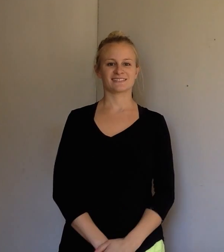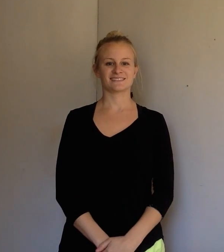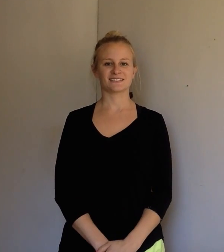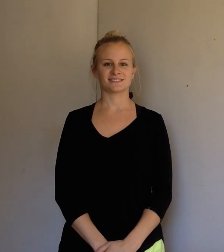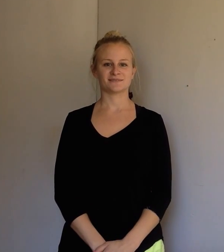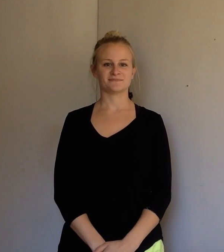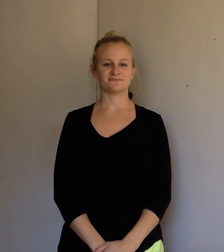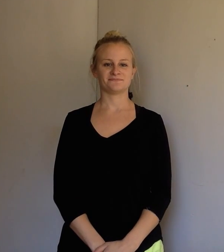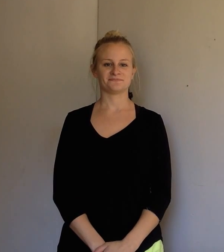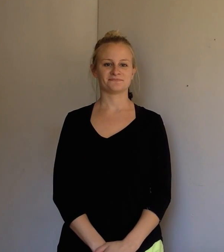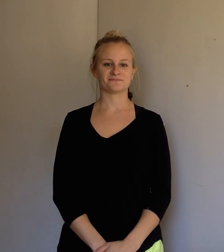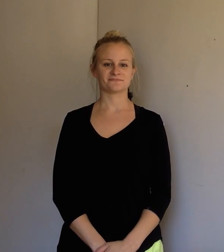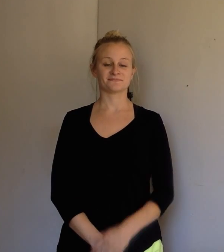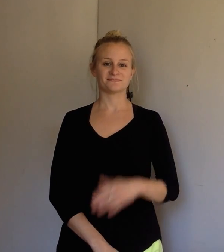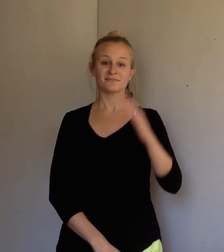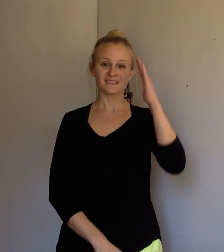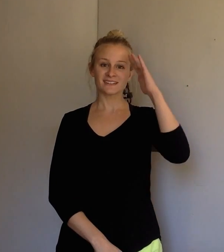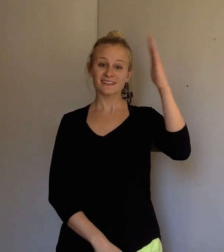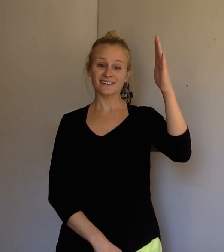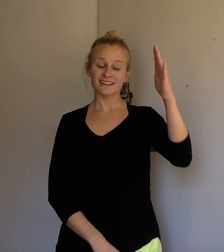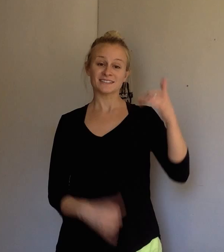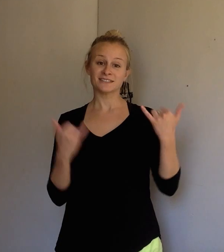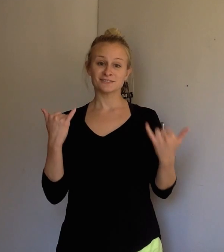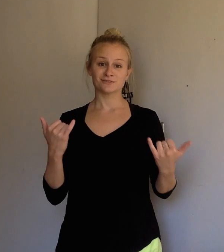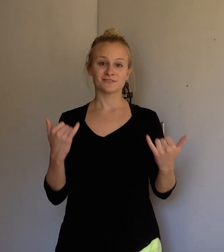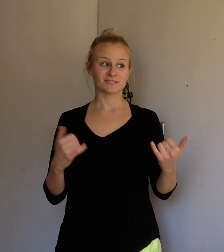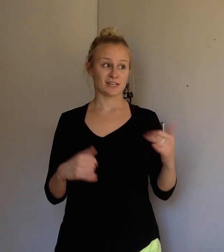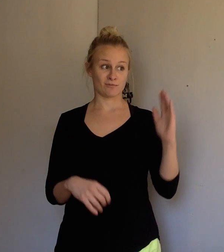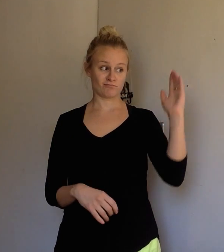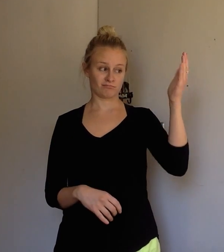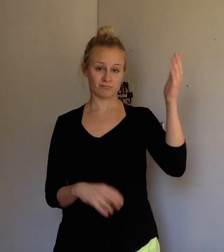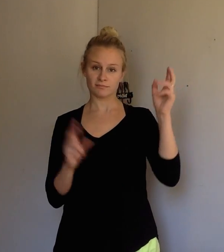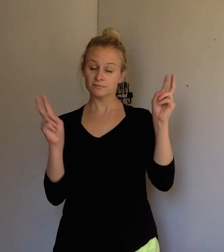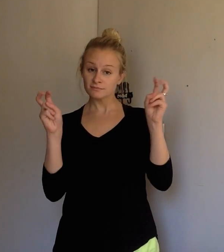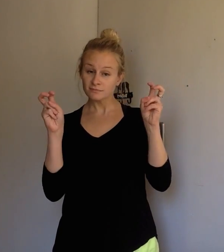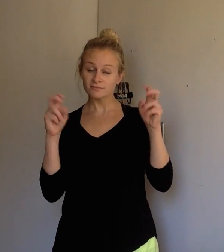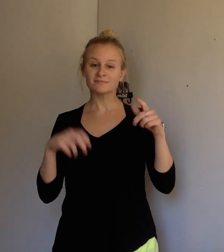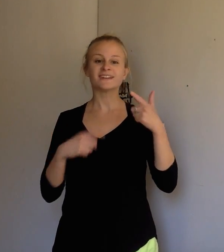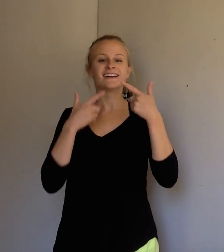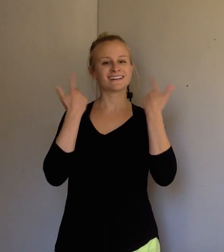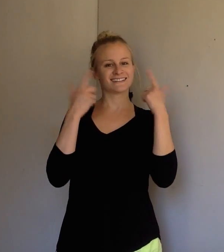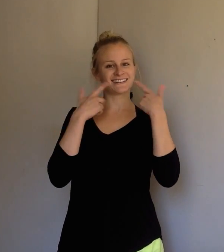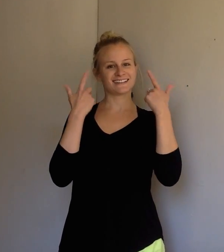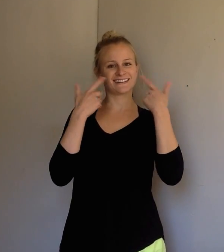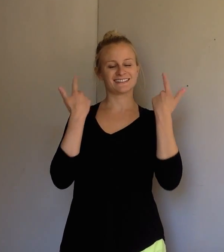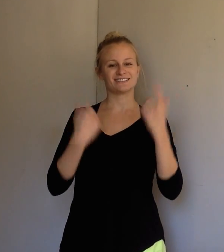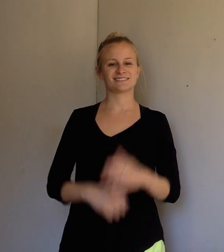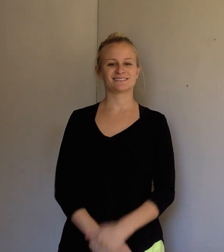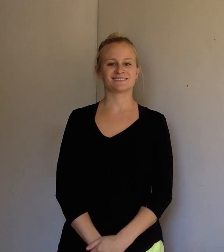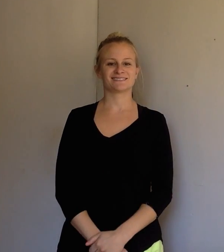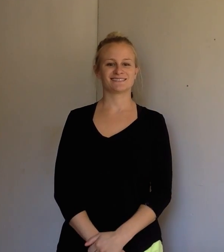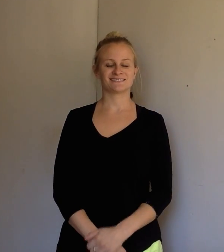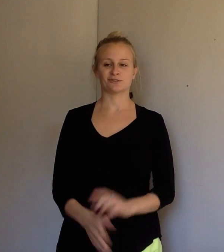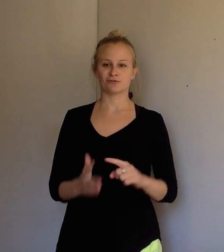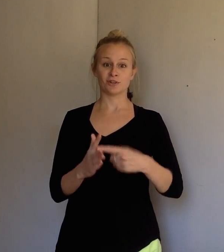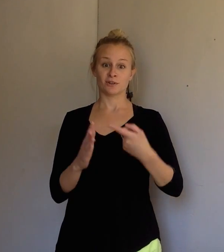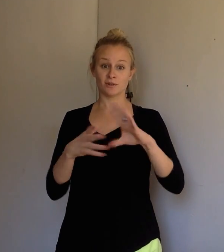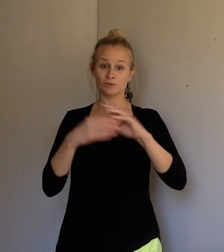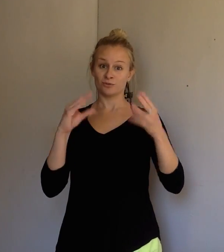Hi, I'm going to talk to you today about laughter. And I just want to start by thinking about the first time I can ever remember noticing laughter. This is